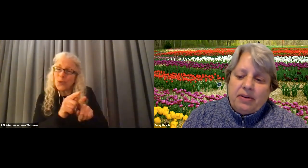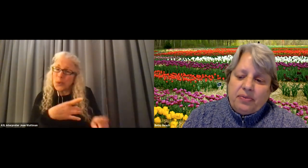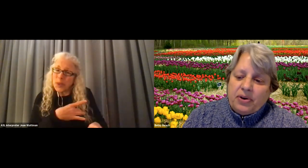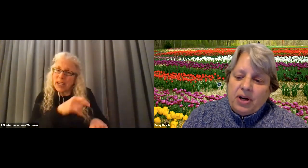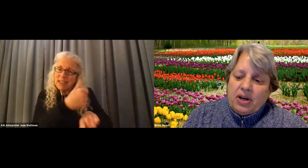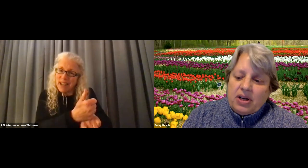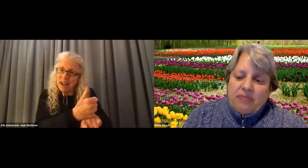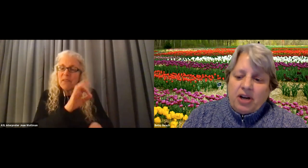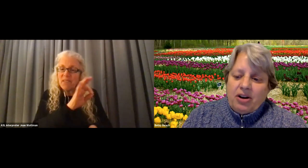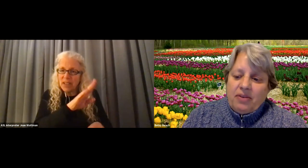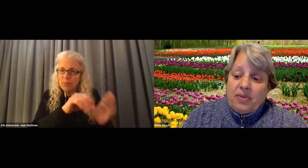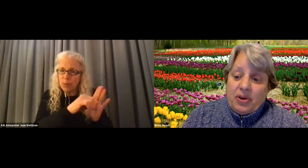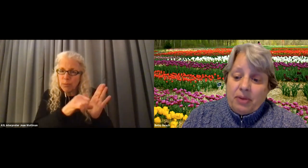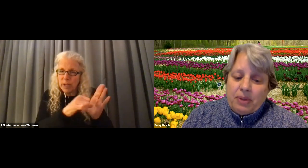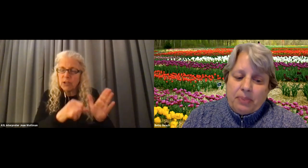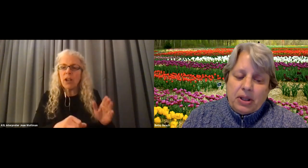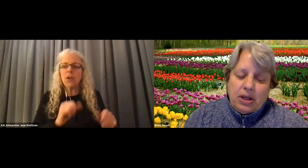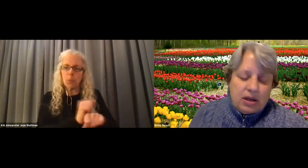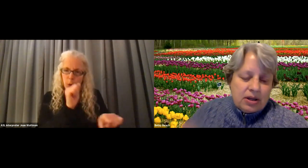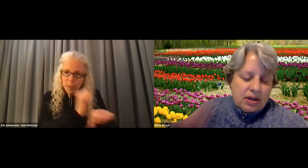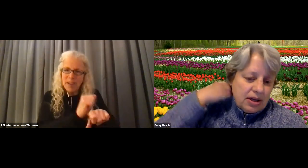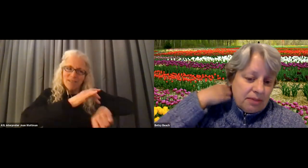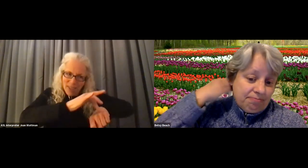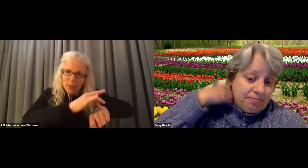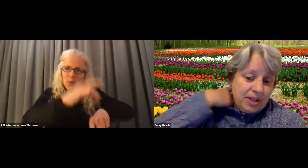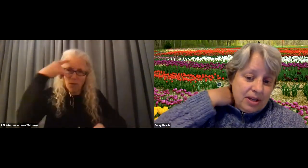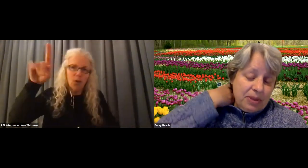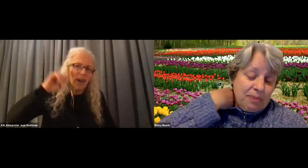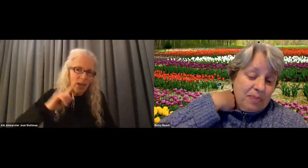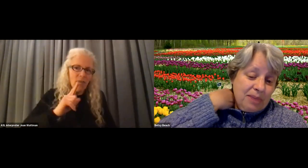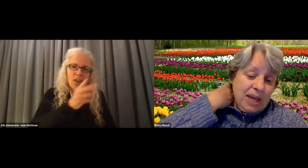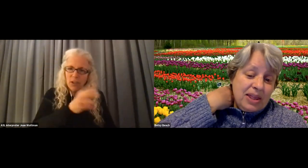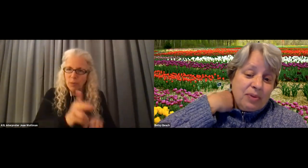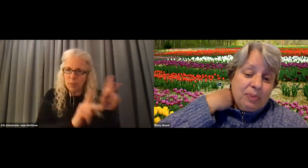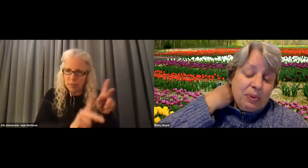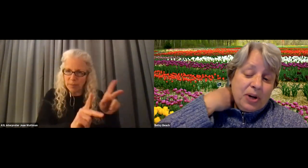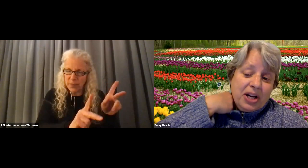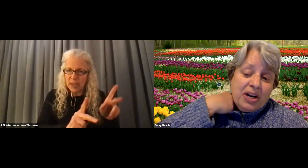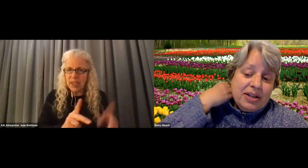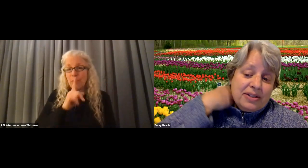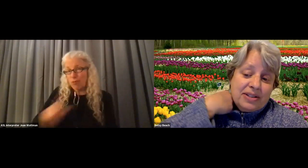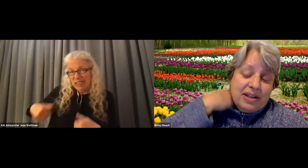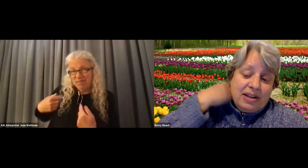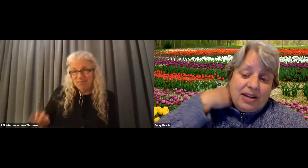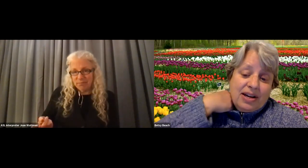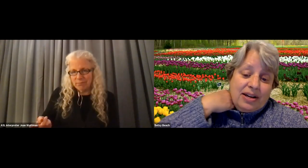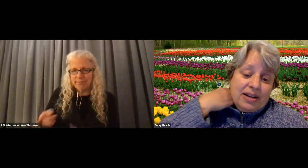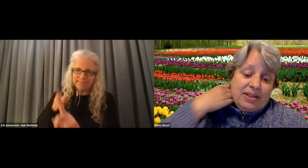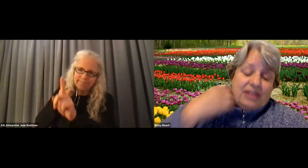for deaf and hard of hearing people. But the main thing we've been working on is this